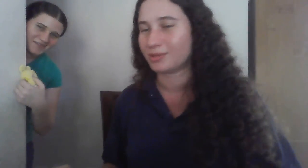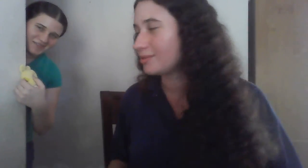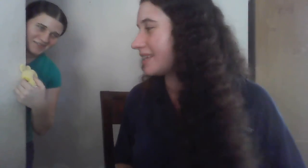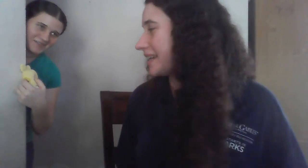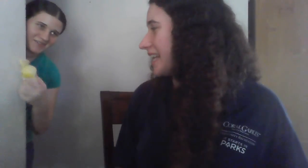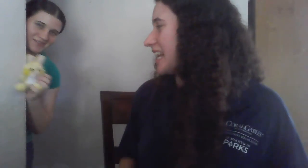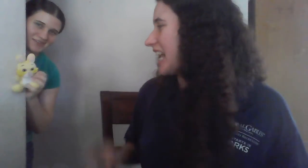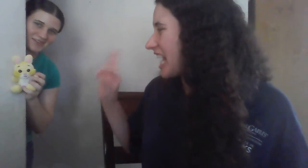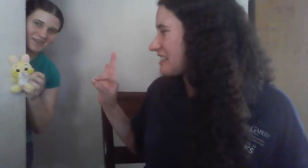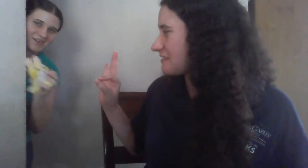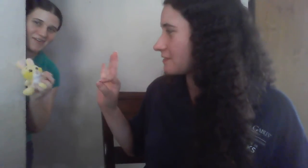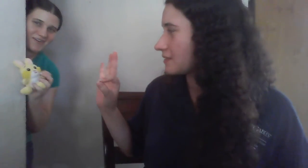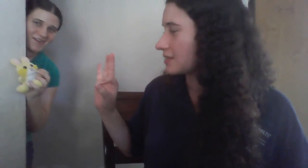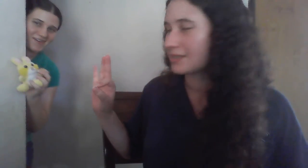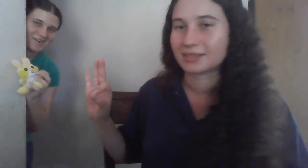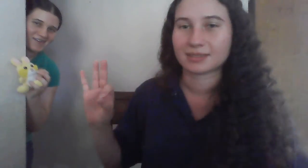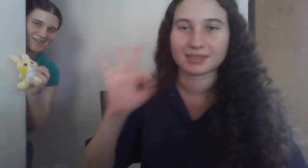you get an F.